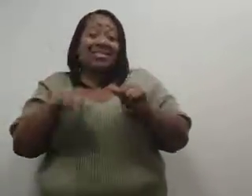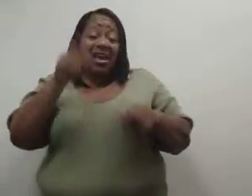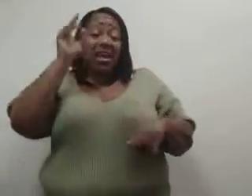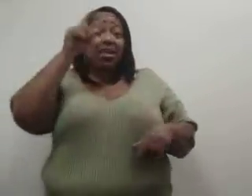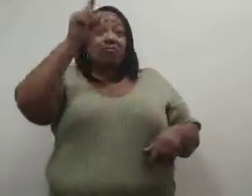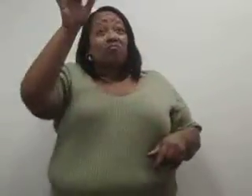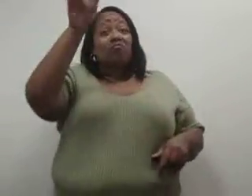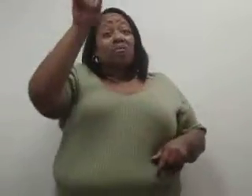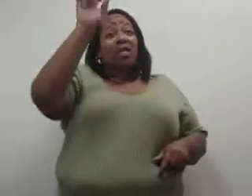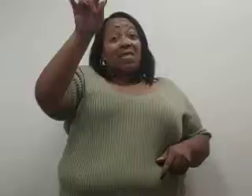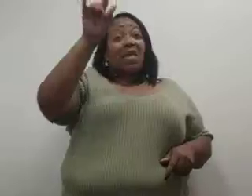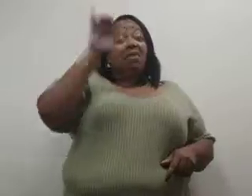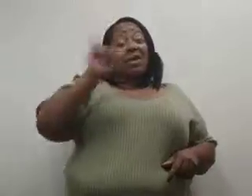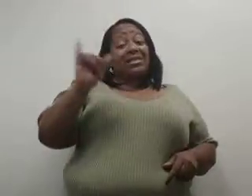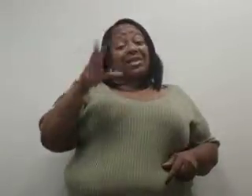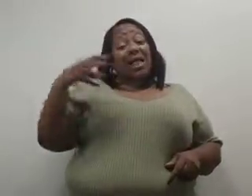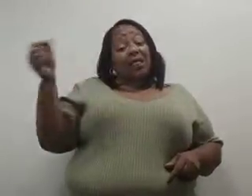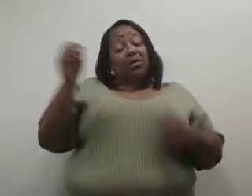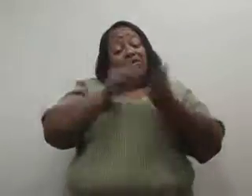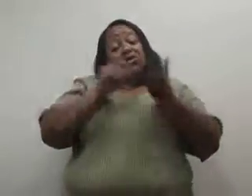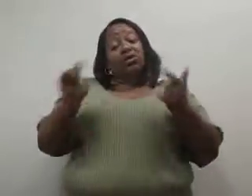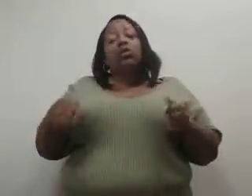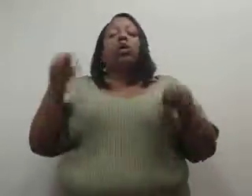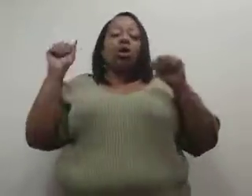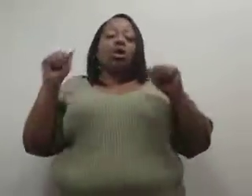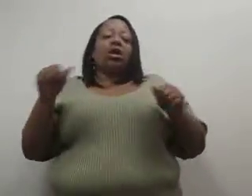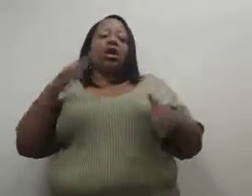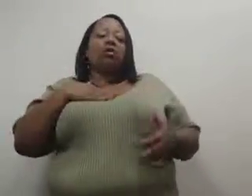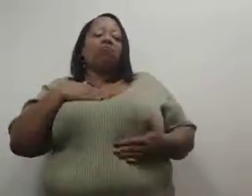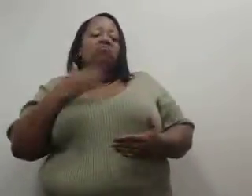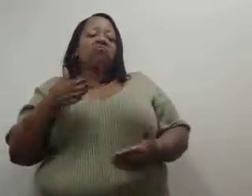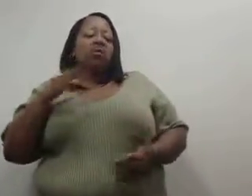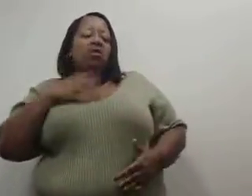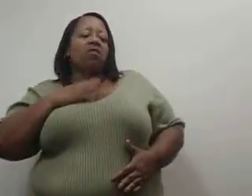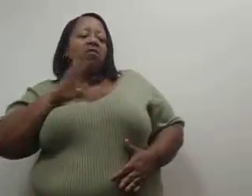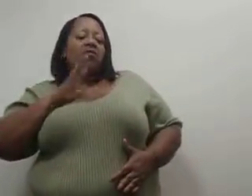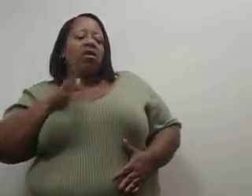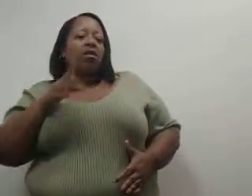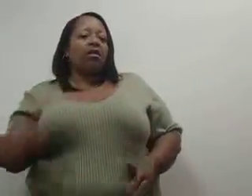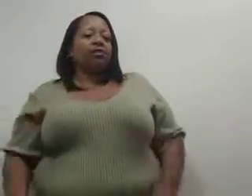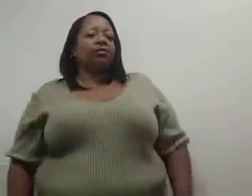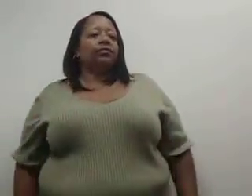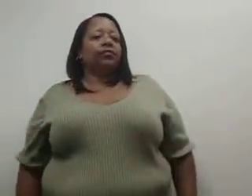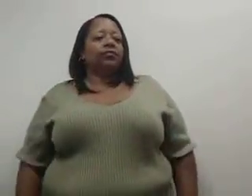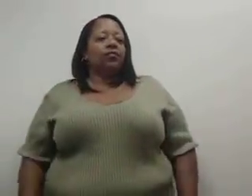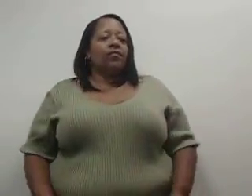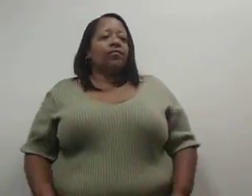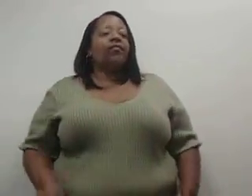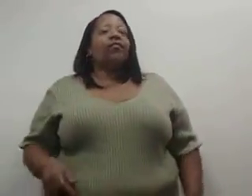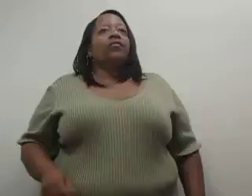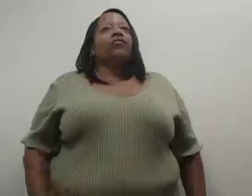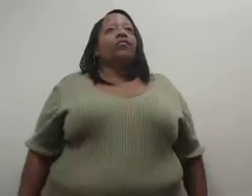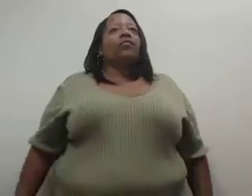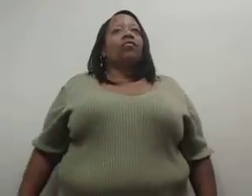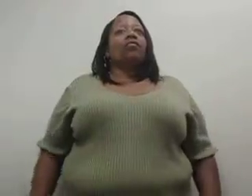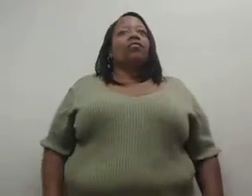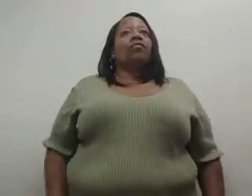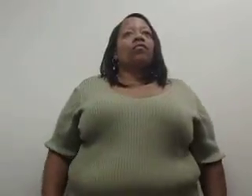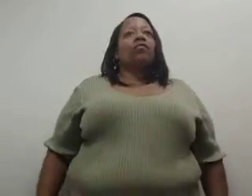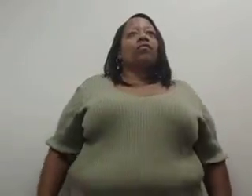know, we're teaching students how to find and write main idea statements, and there's the activity that kind of brings it